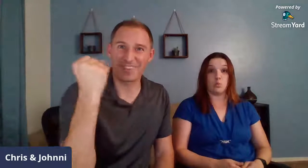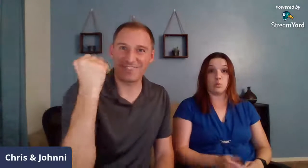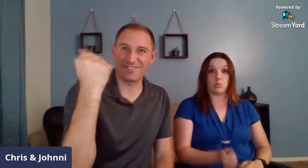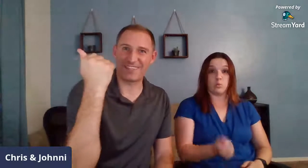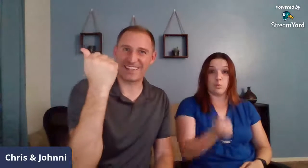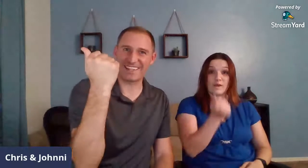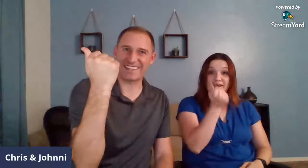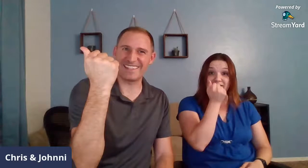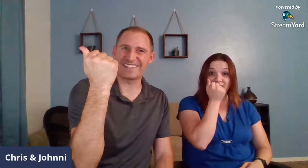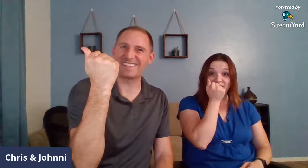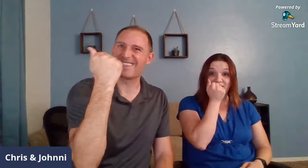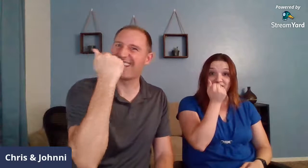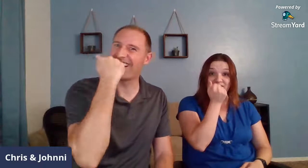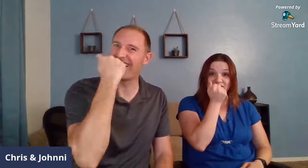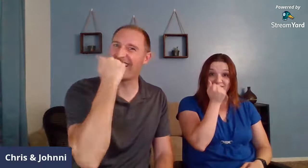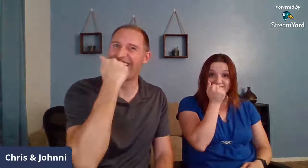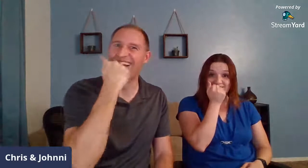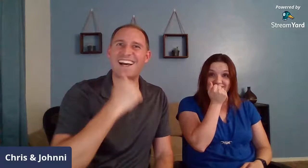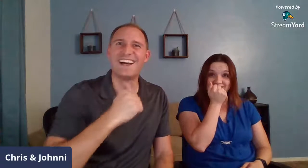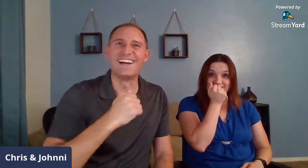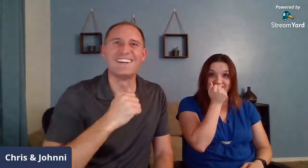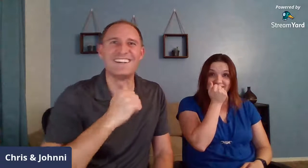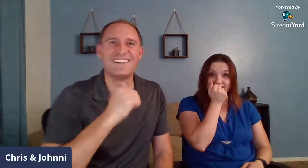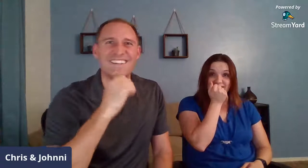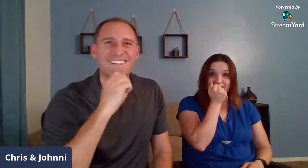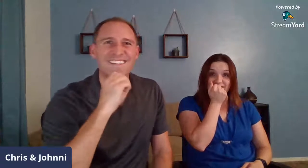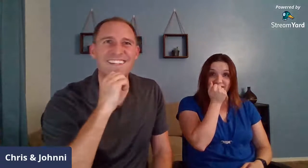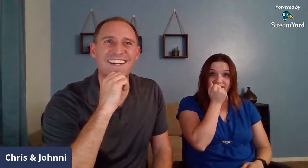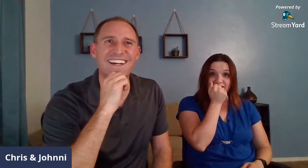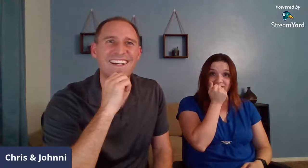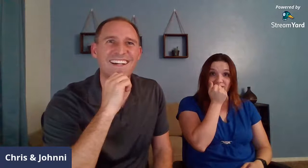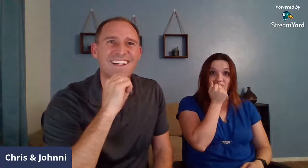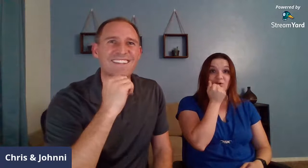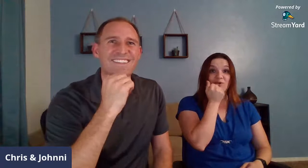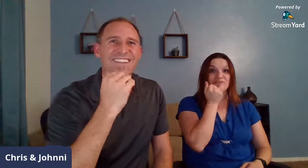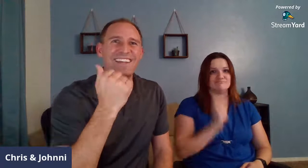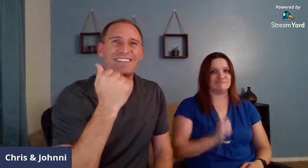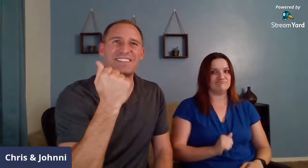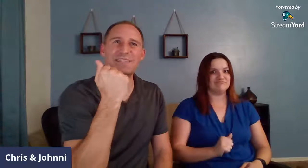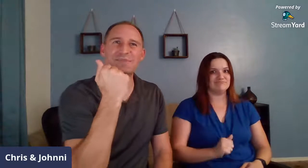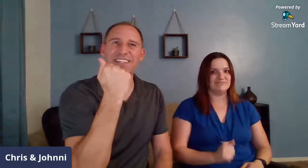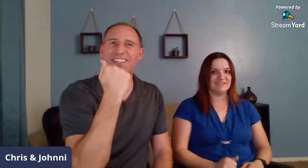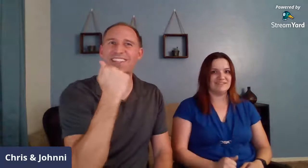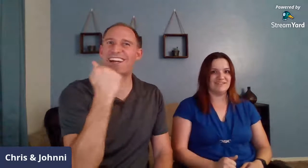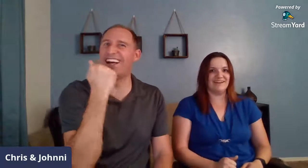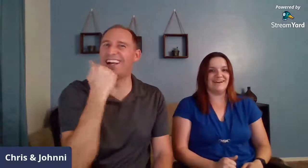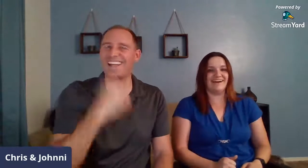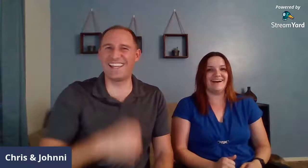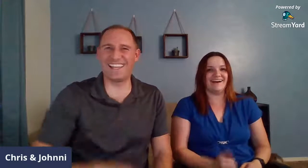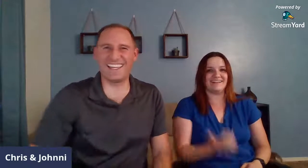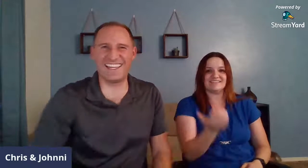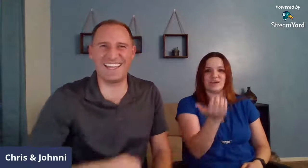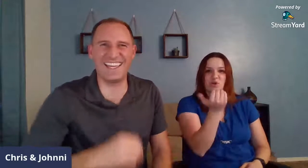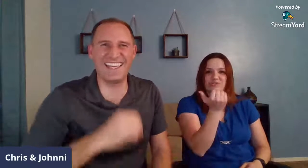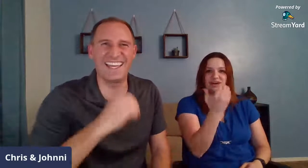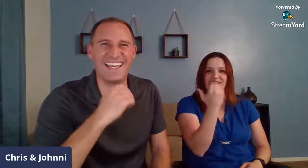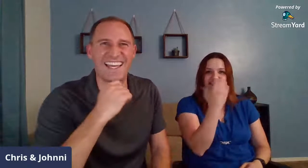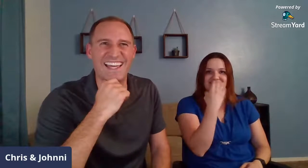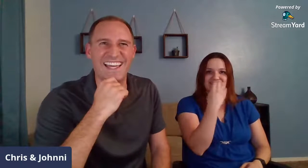a this? Weird. Yeah, the A hand is sticking up. Oh, That's a deep dish. that's like holding on to that